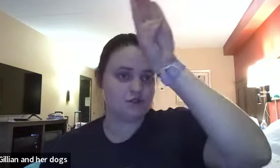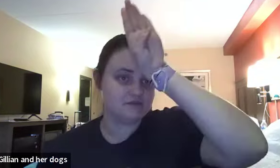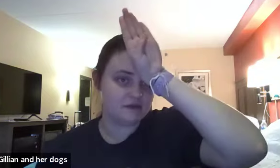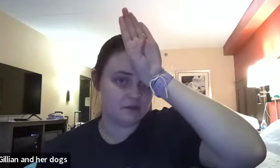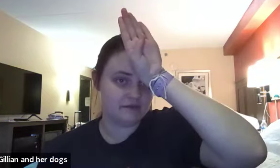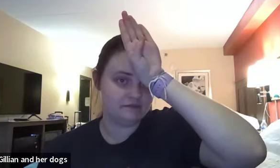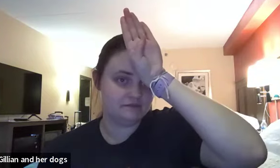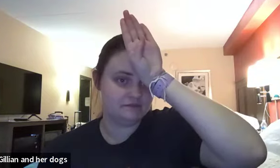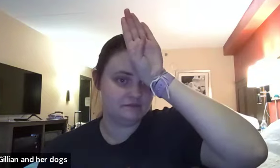was fireman.